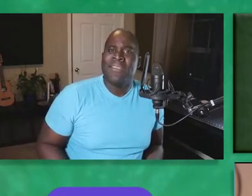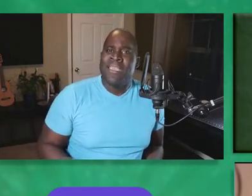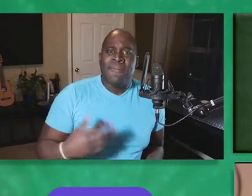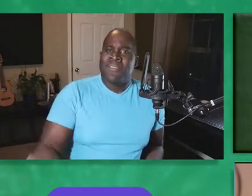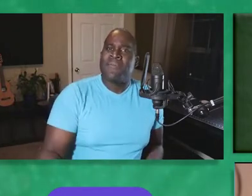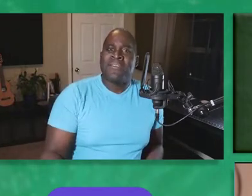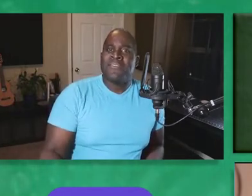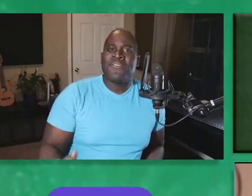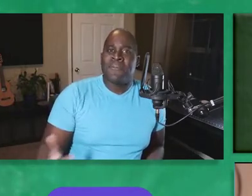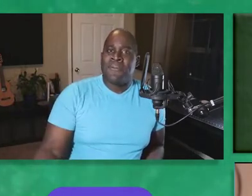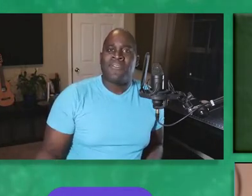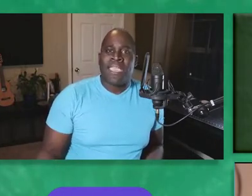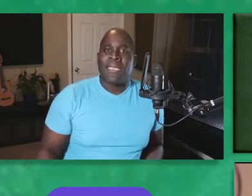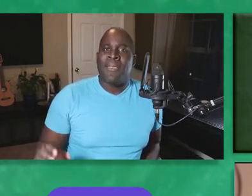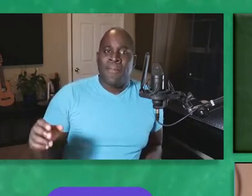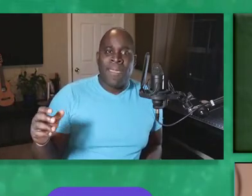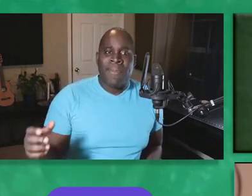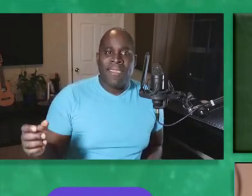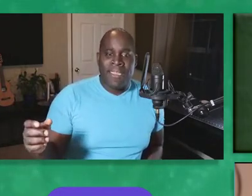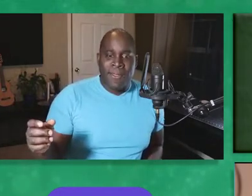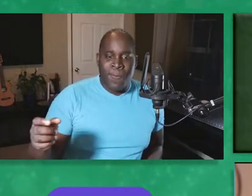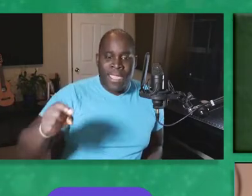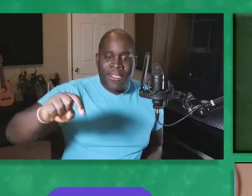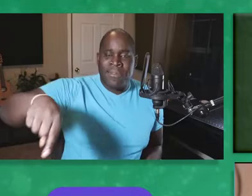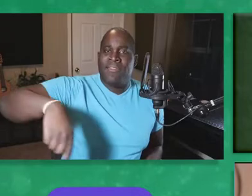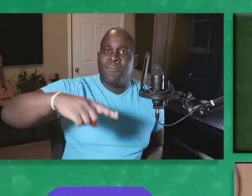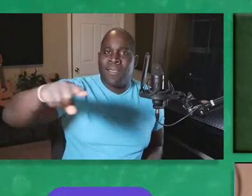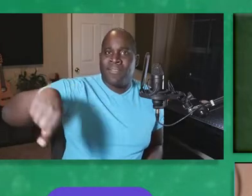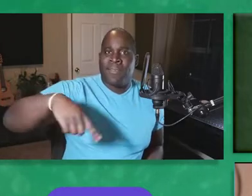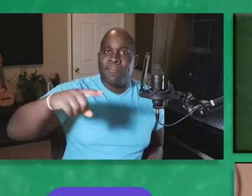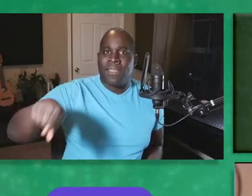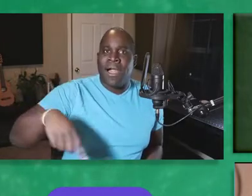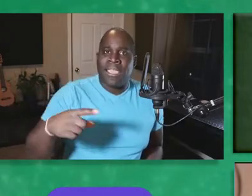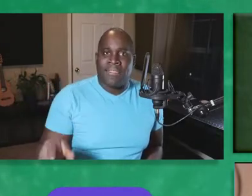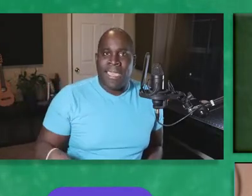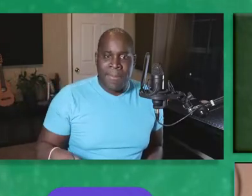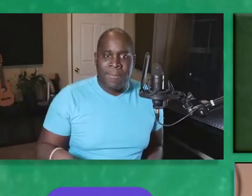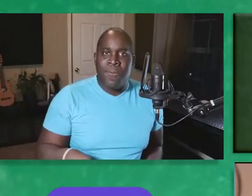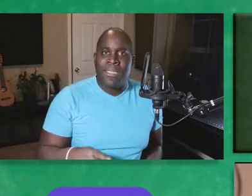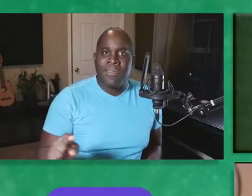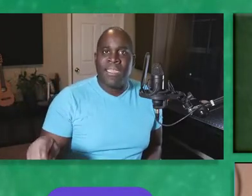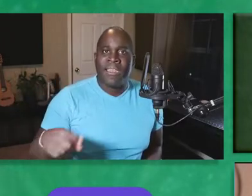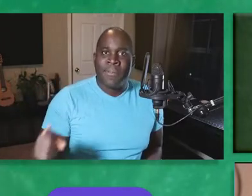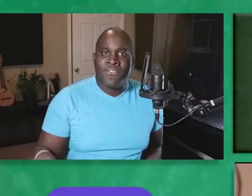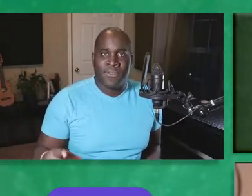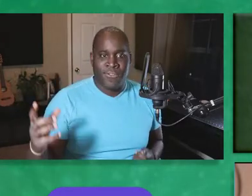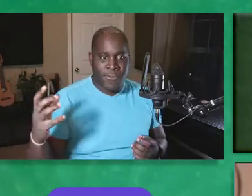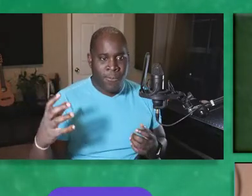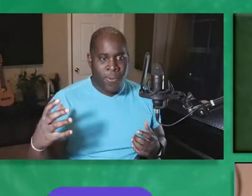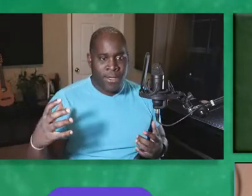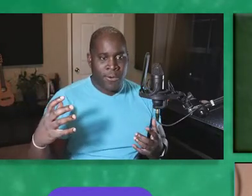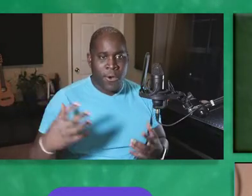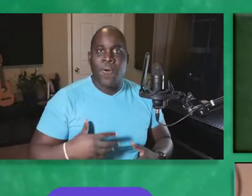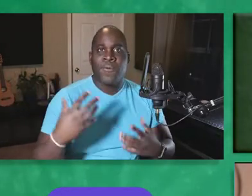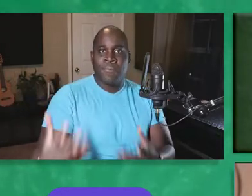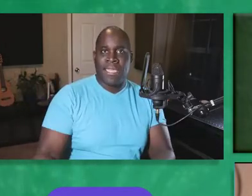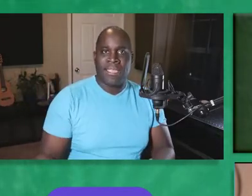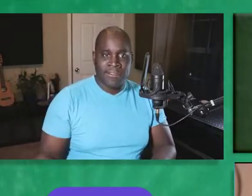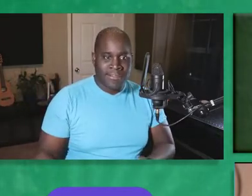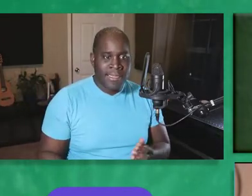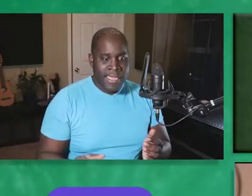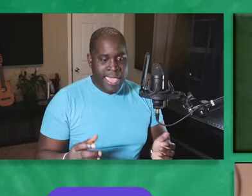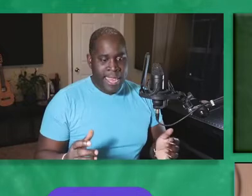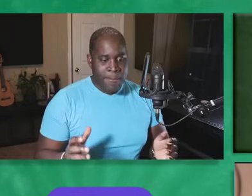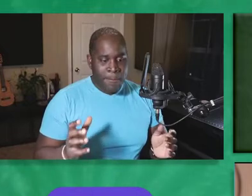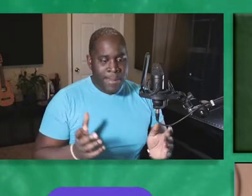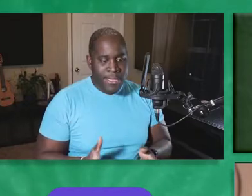with someone, when someone doesn't understand what we're saying, maybe we could be the one blocking that. Maybe we can be the inhibition to what our own